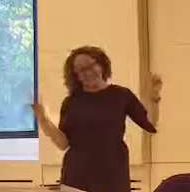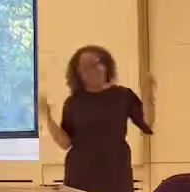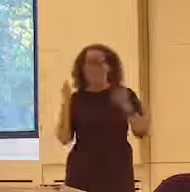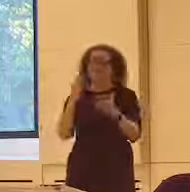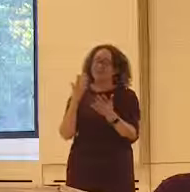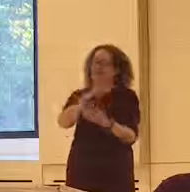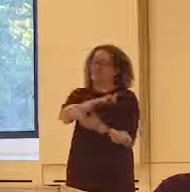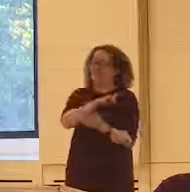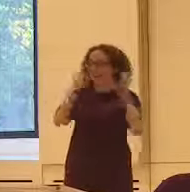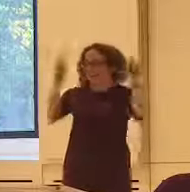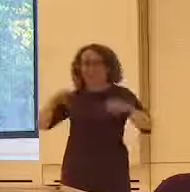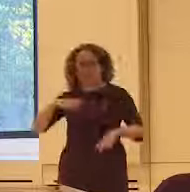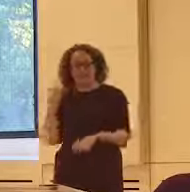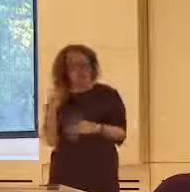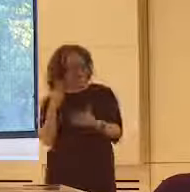It's free.